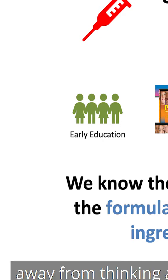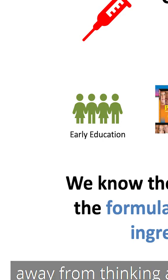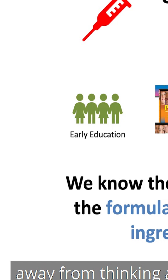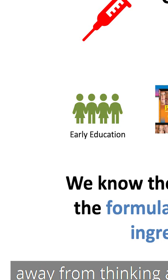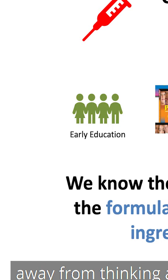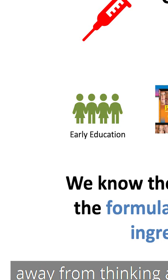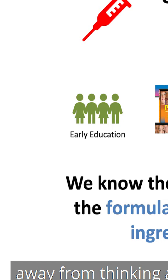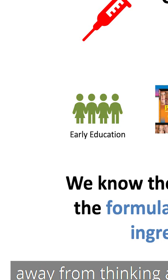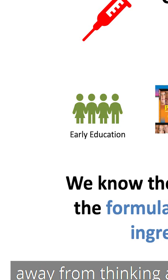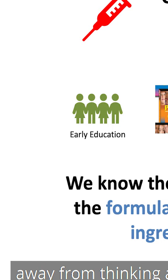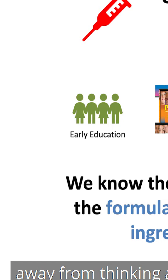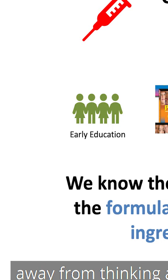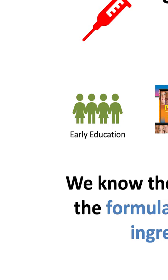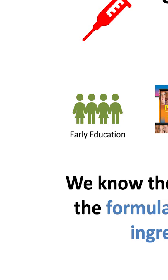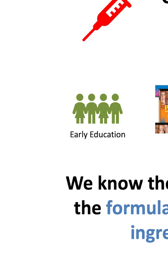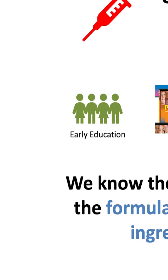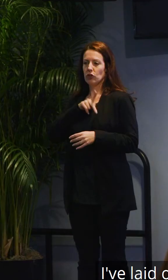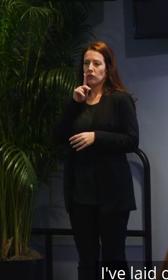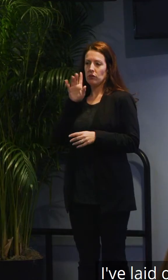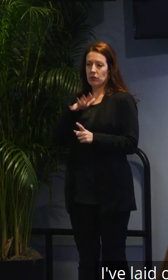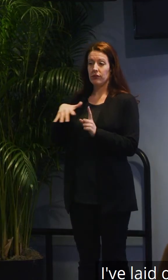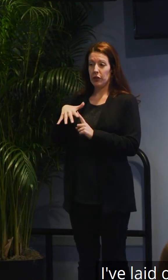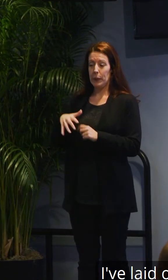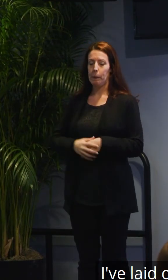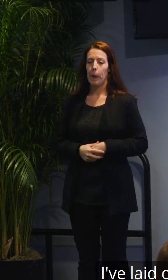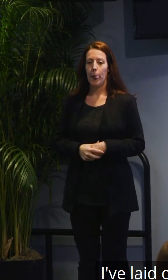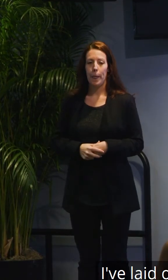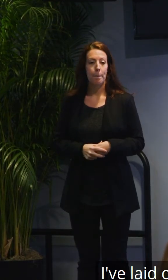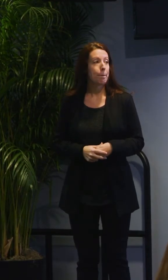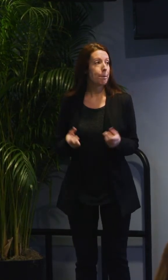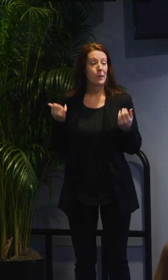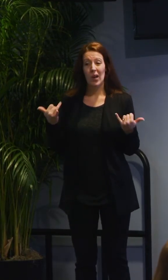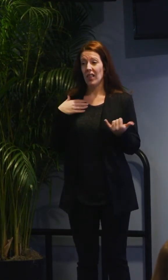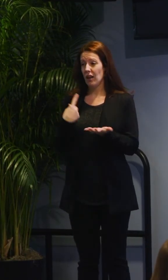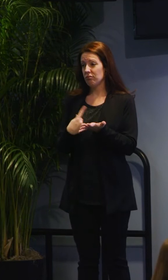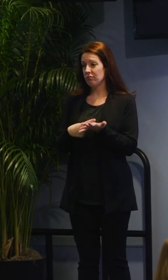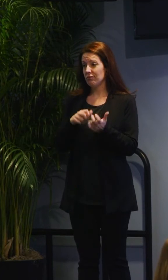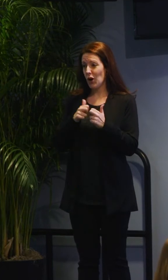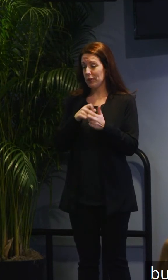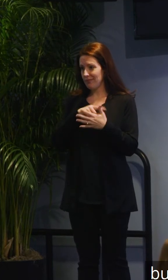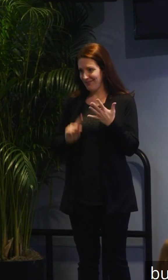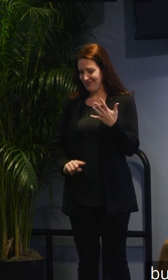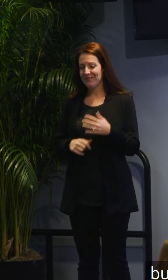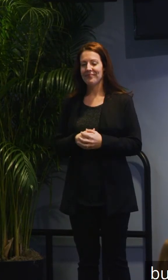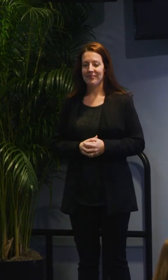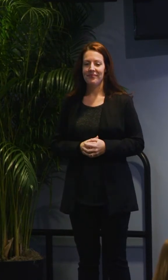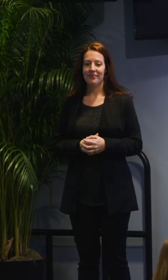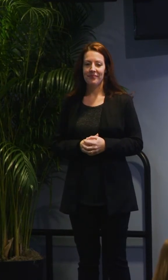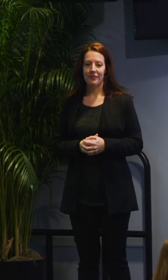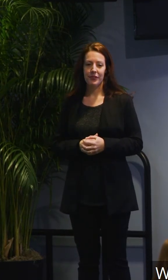thinking about experiences and the environment. I've laid out a whole lot of problems. But here's what I